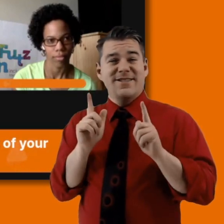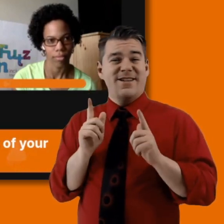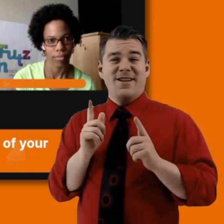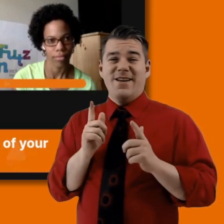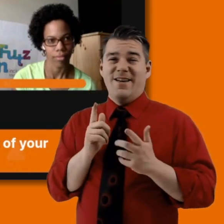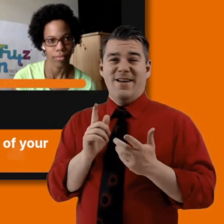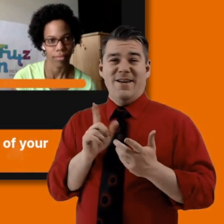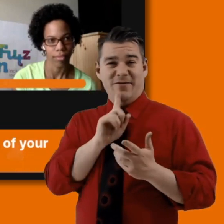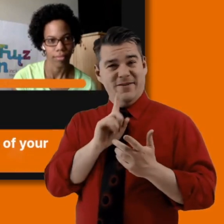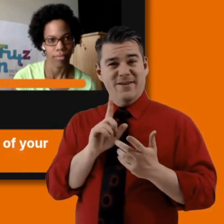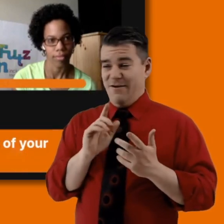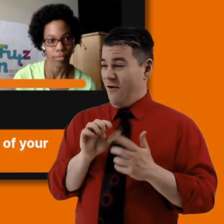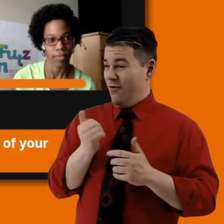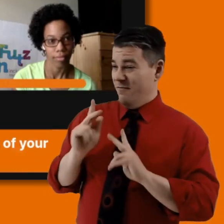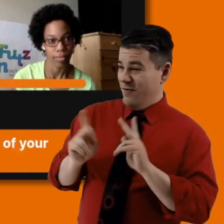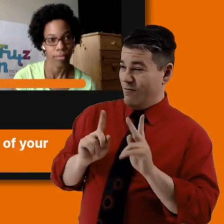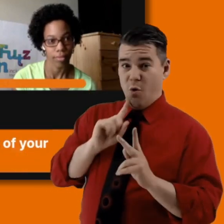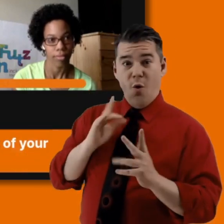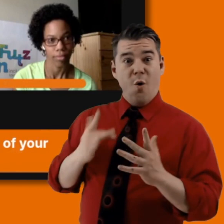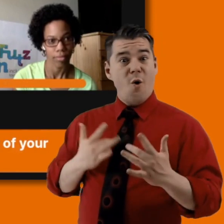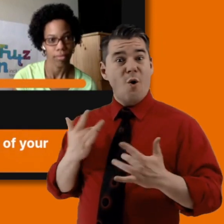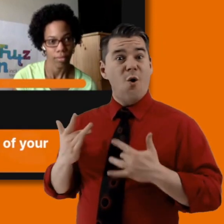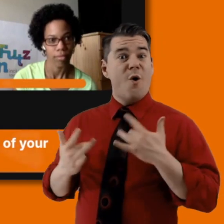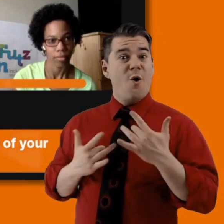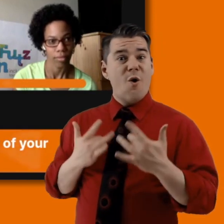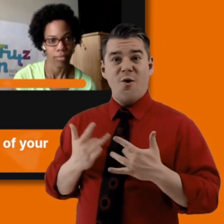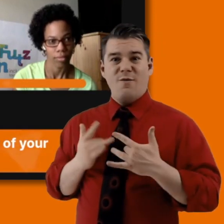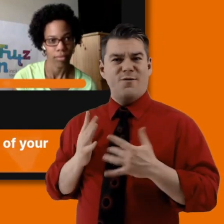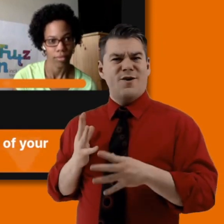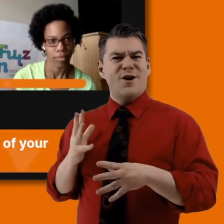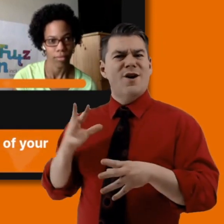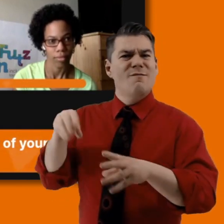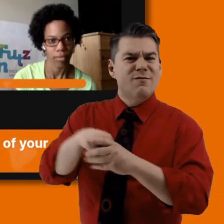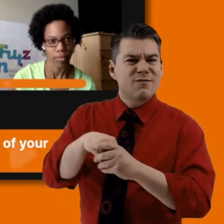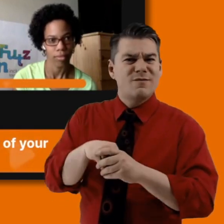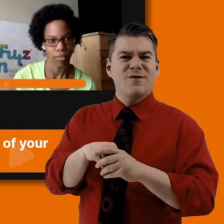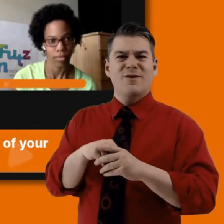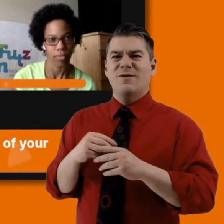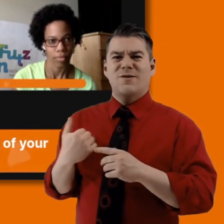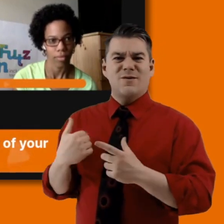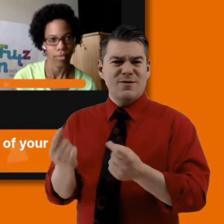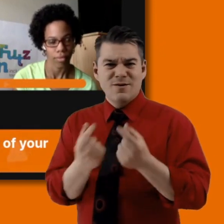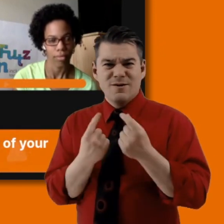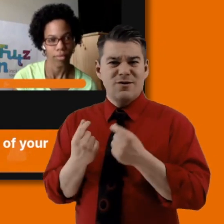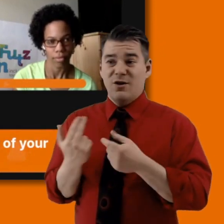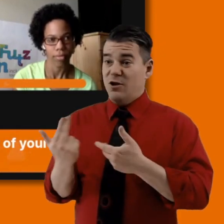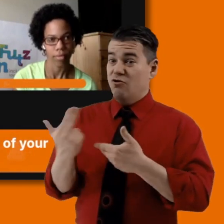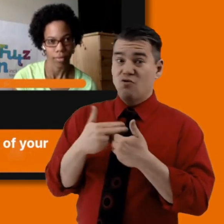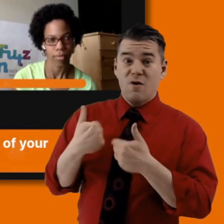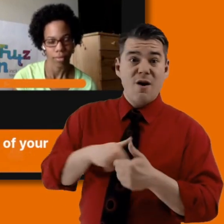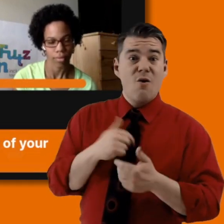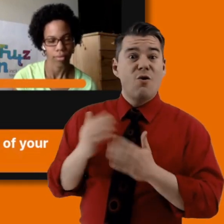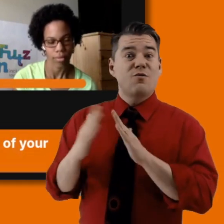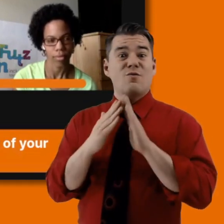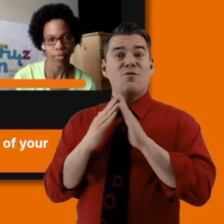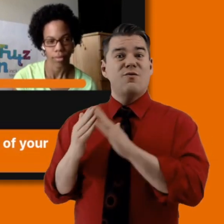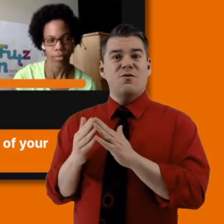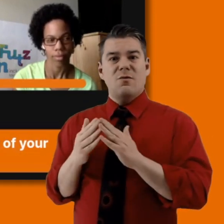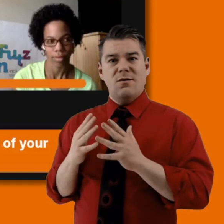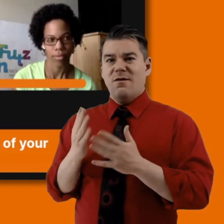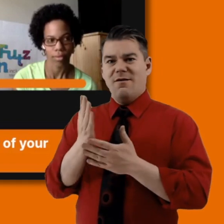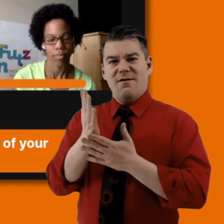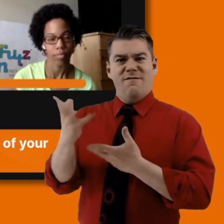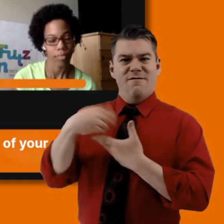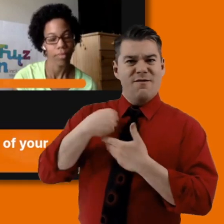how excited other people are about participating in what we're doing and joining our community and being a part of what we